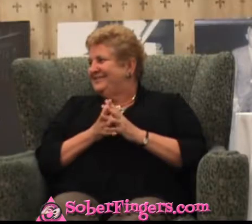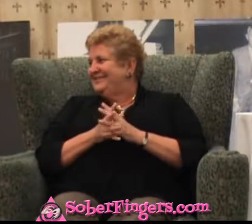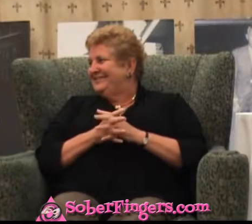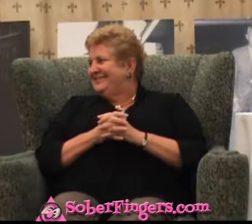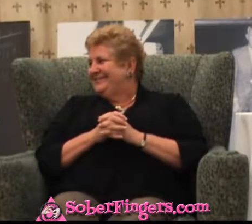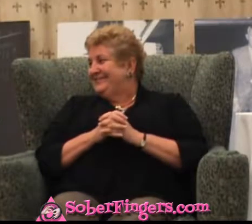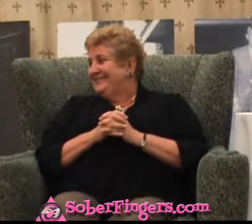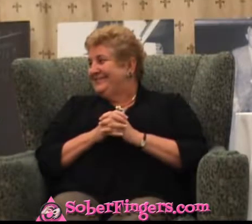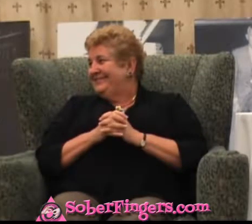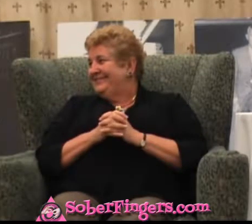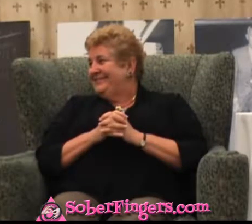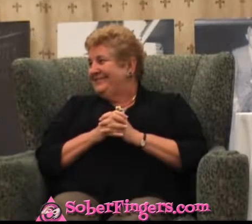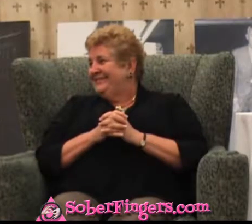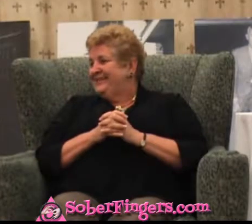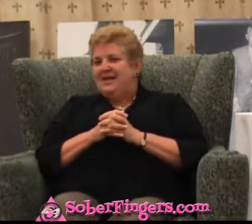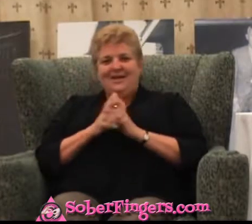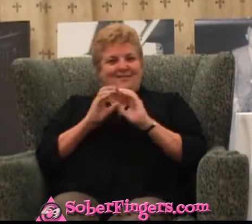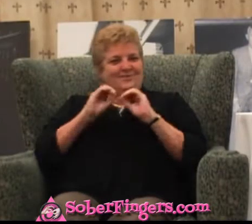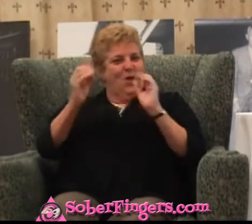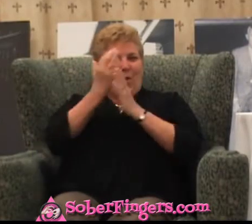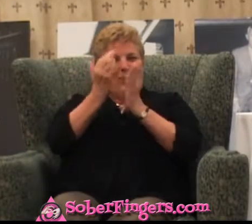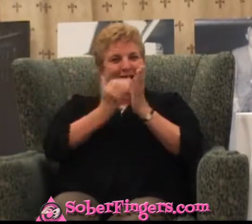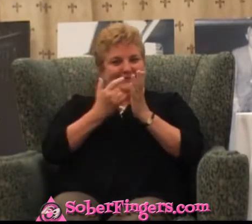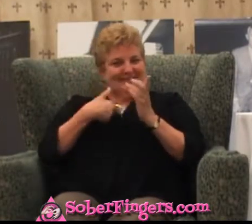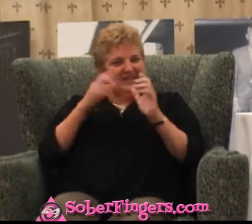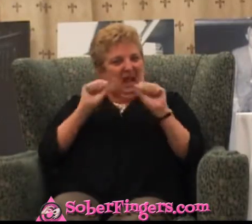Look at that, no lessons. Just